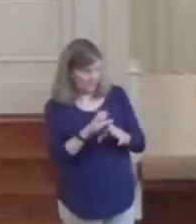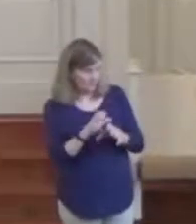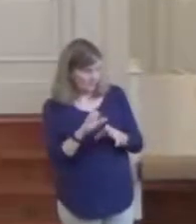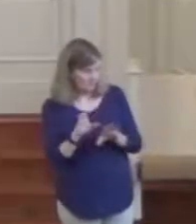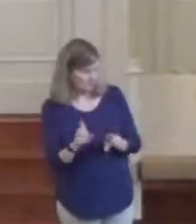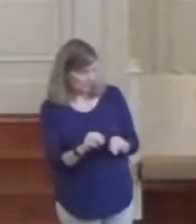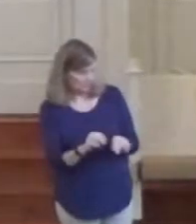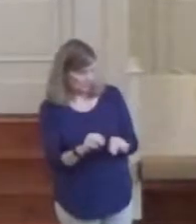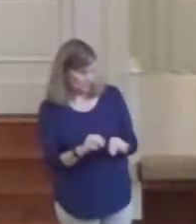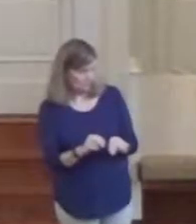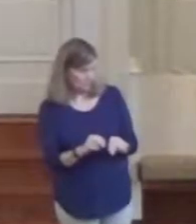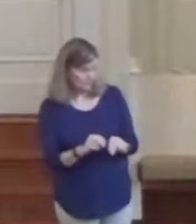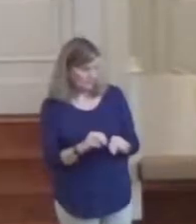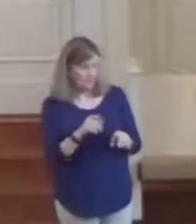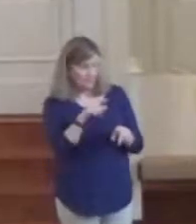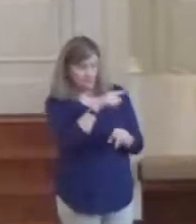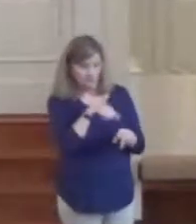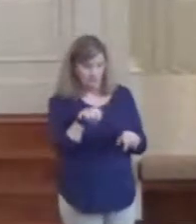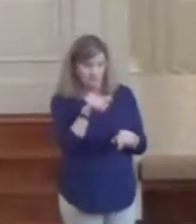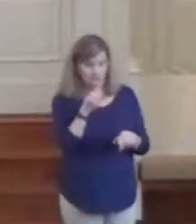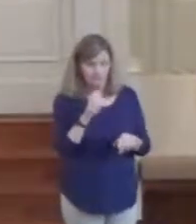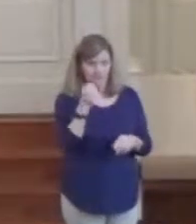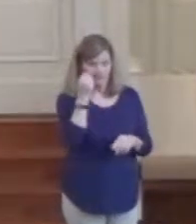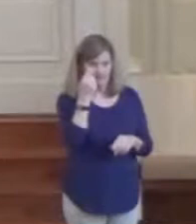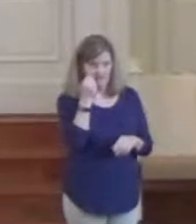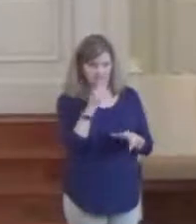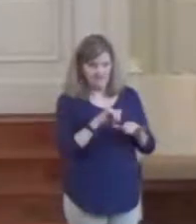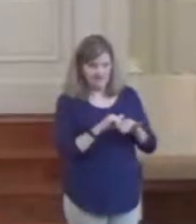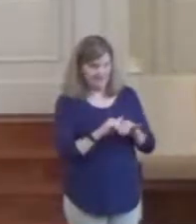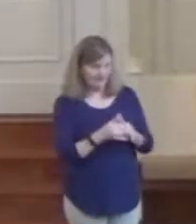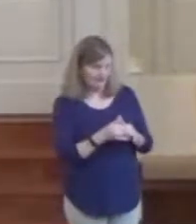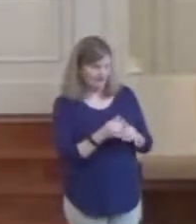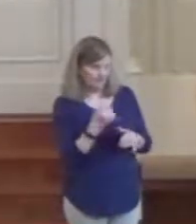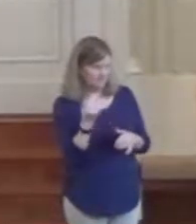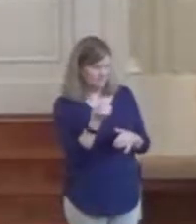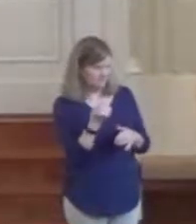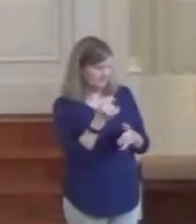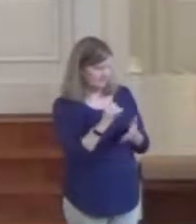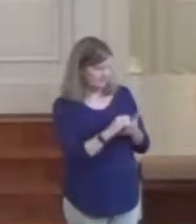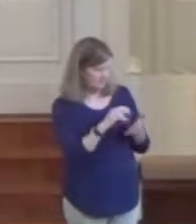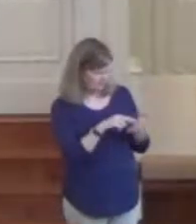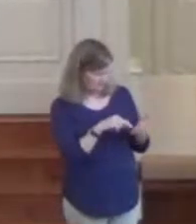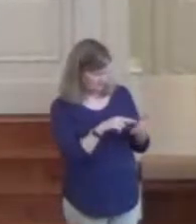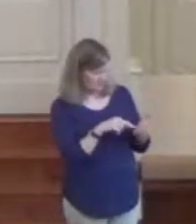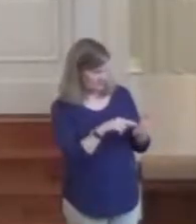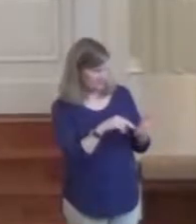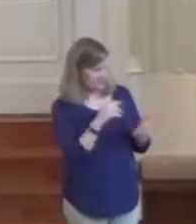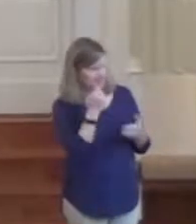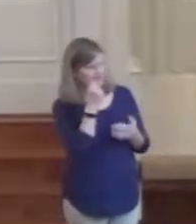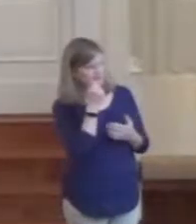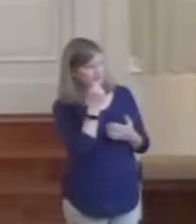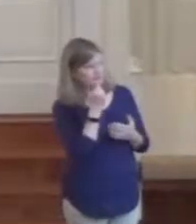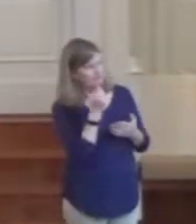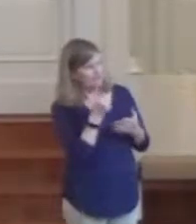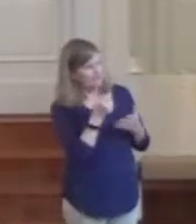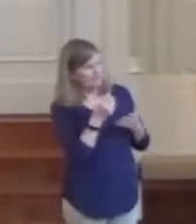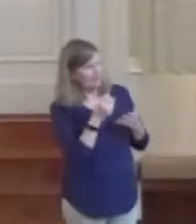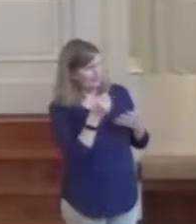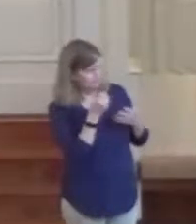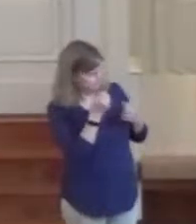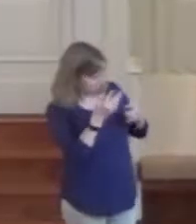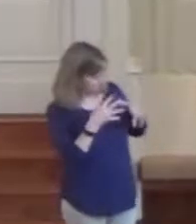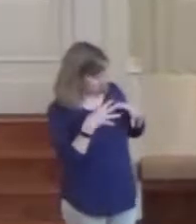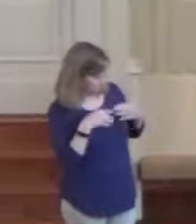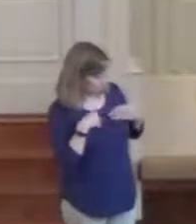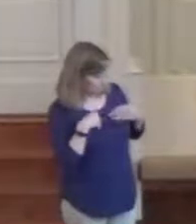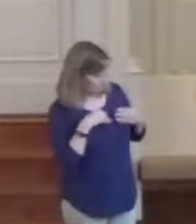created. And you can understand how somebody who would read that and allow that story to shape their worldview